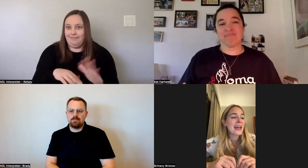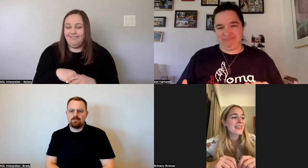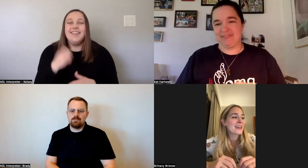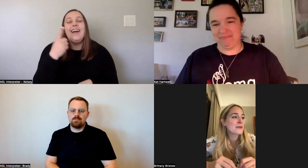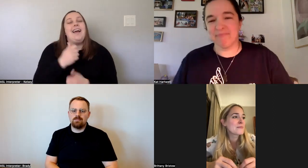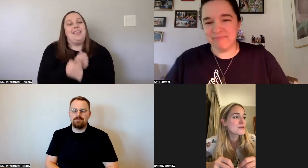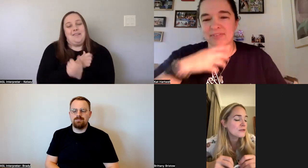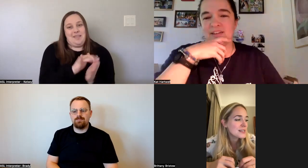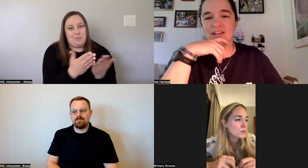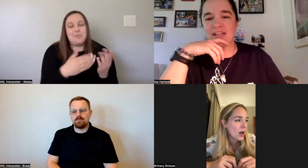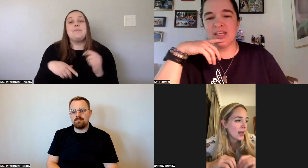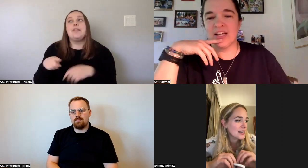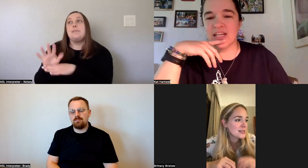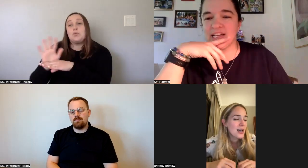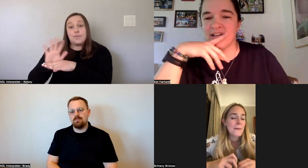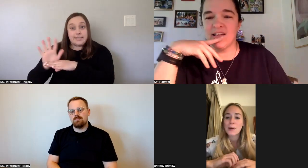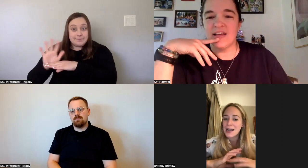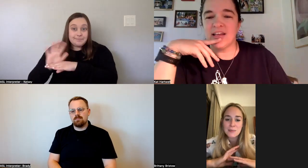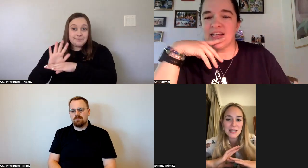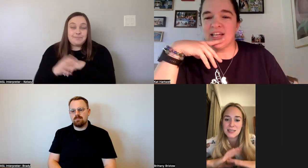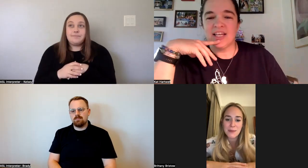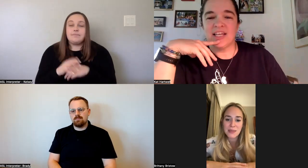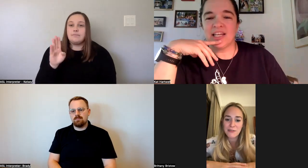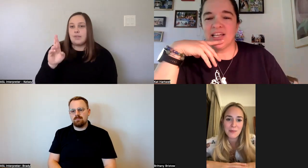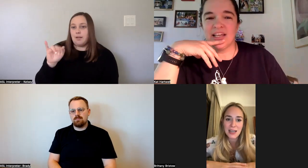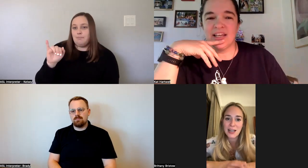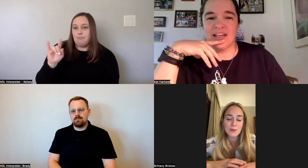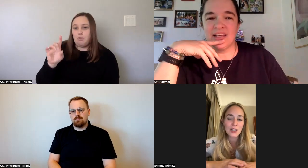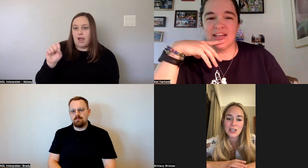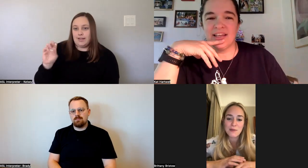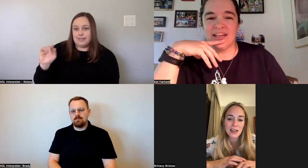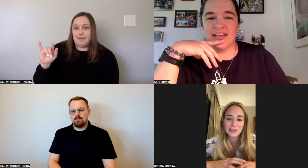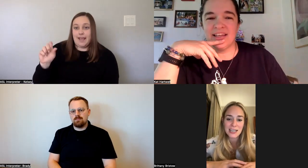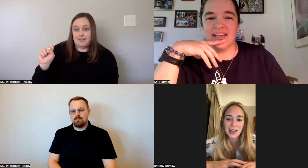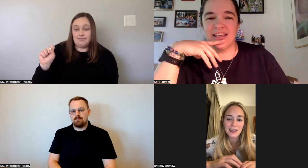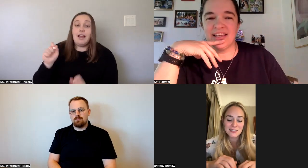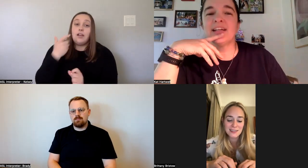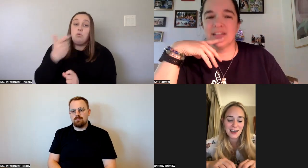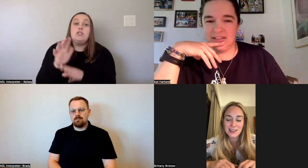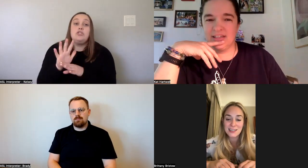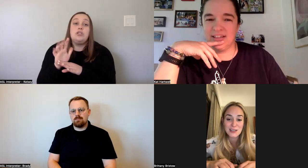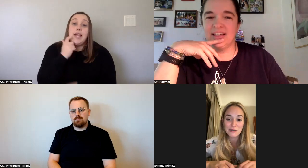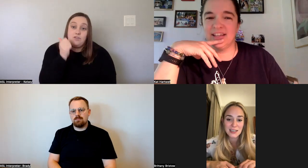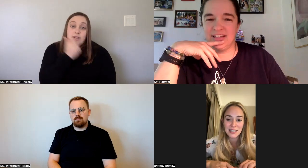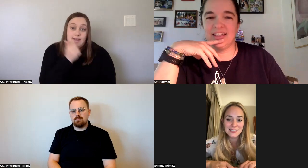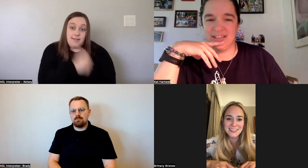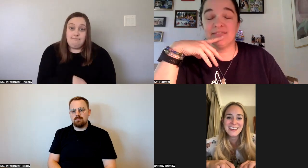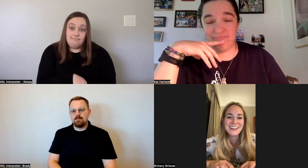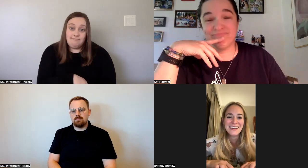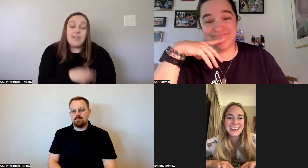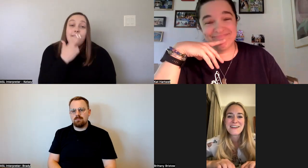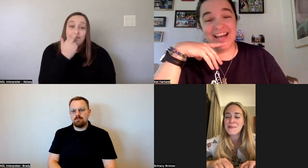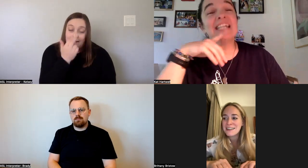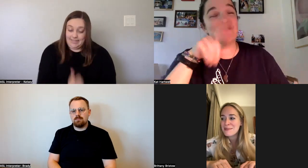that one. And then movies wise, Bridesmaids is up there for me. I could watch that movie every day. I think it's so funny. It's